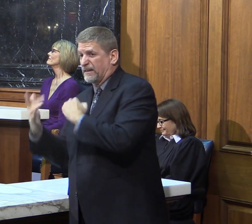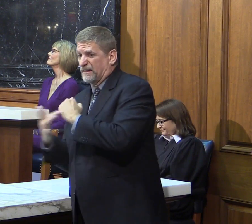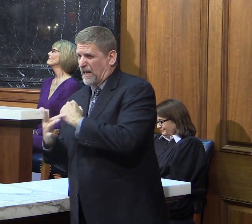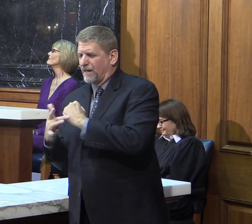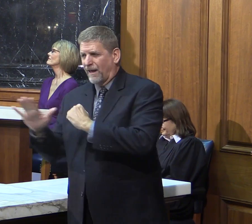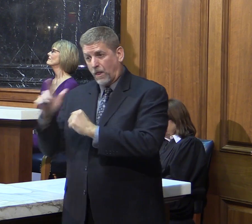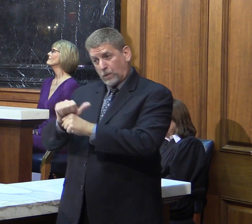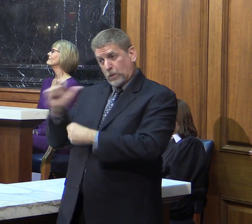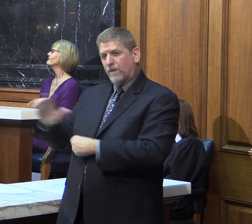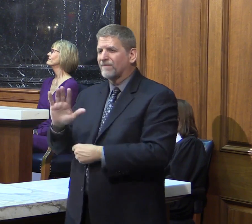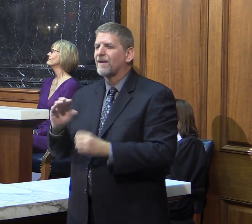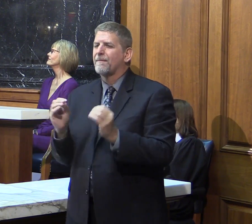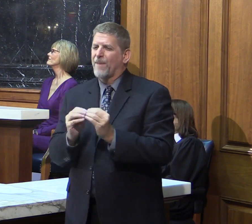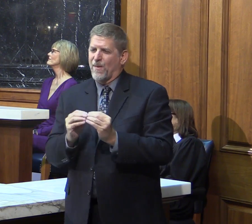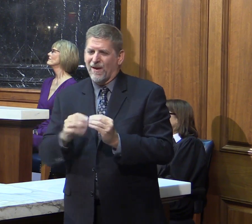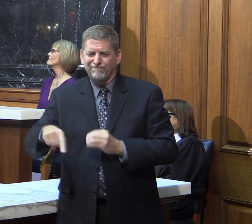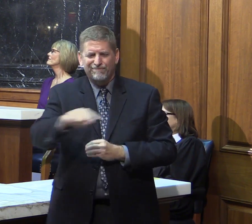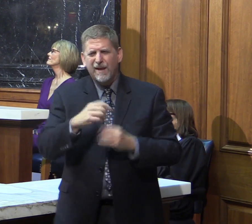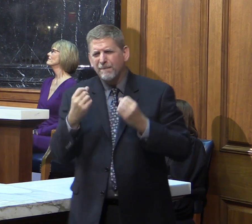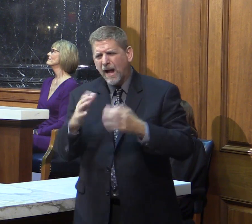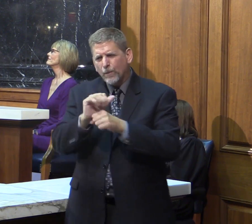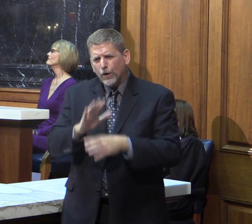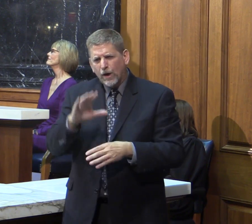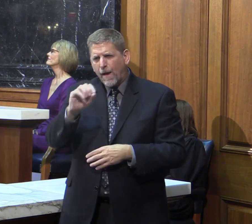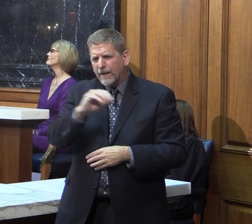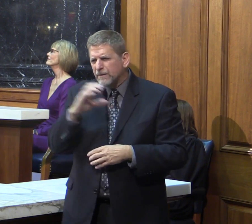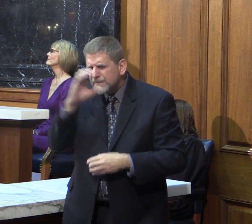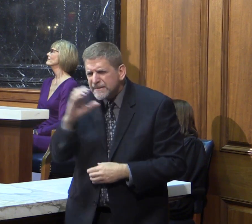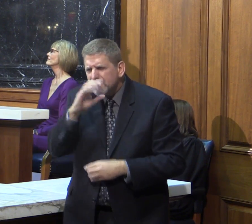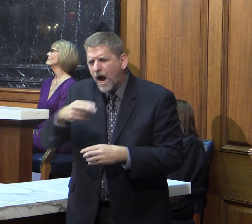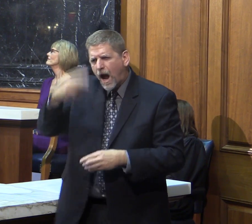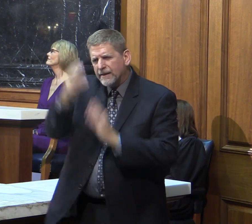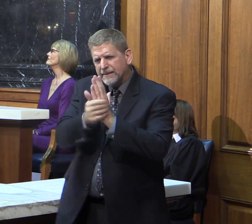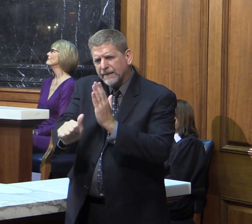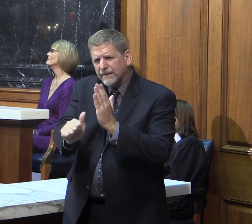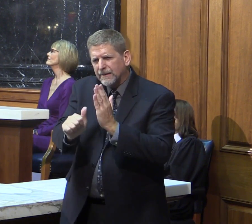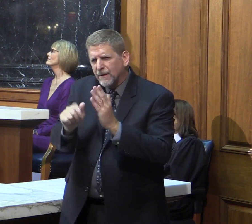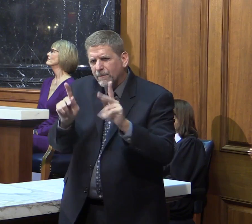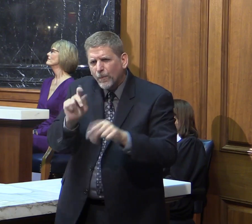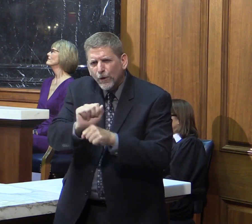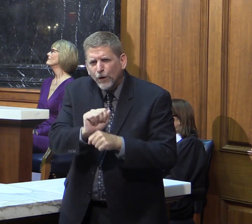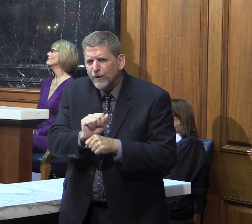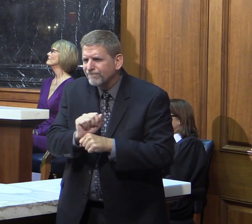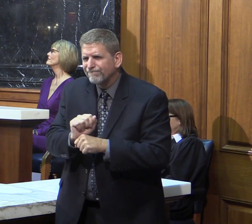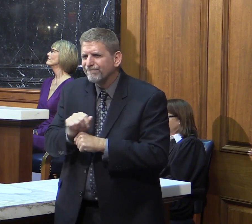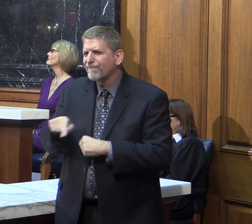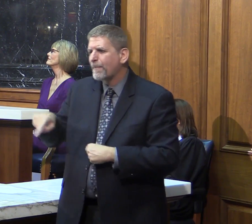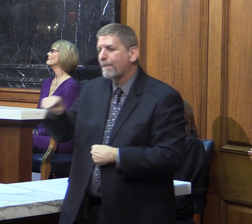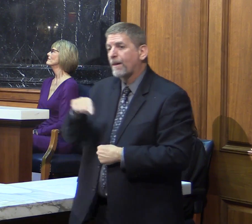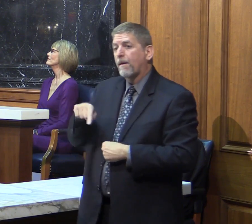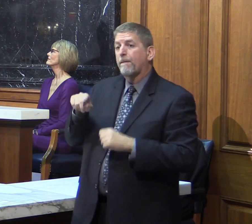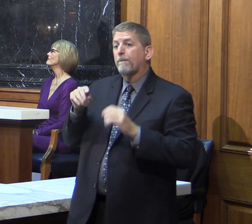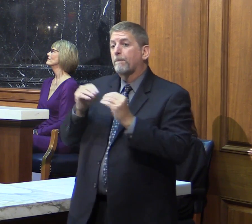trouble finding the skilled workers they need to grow. With our 21st century economy increasingly driven